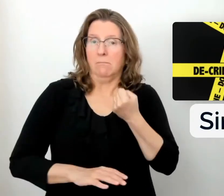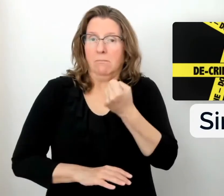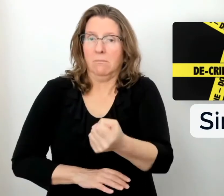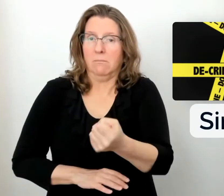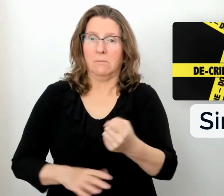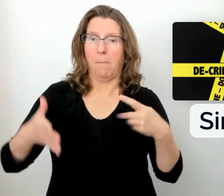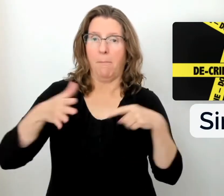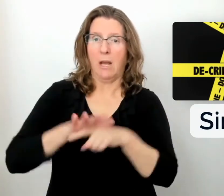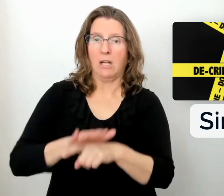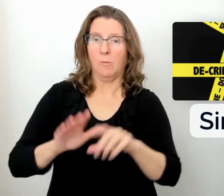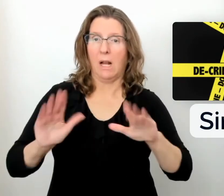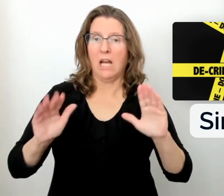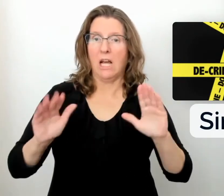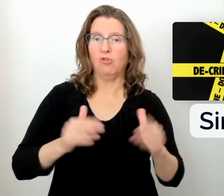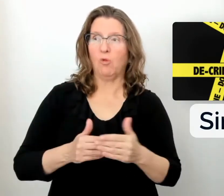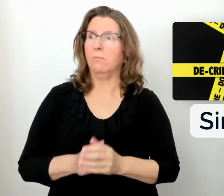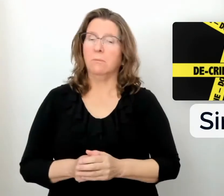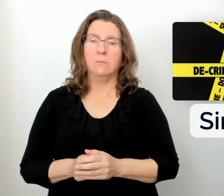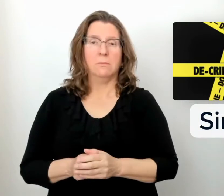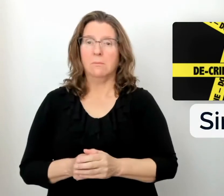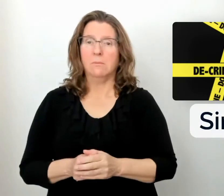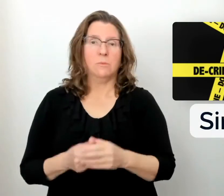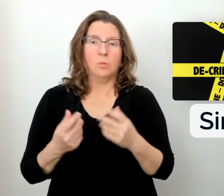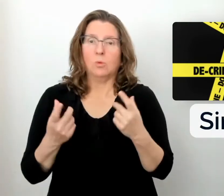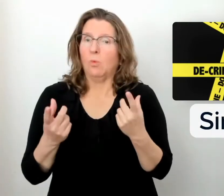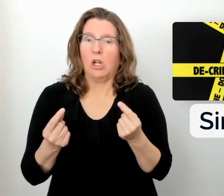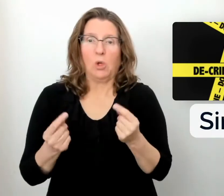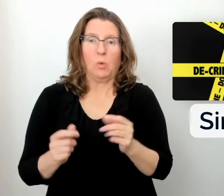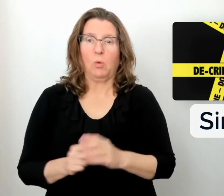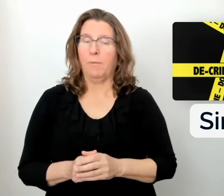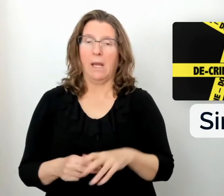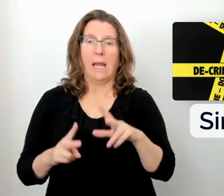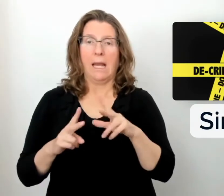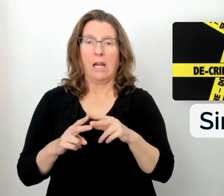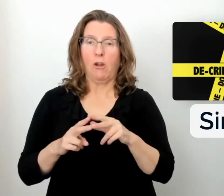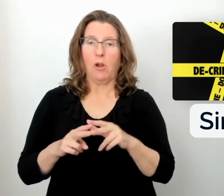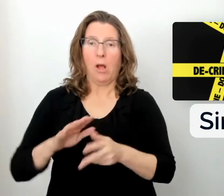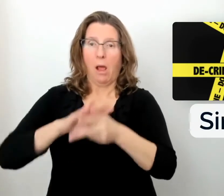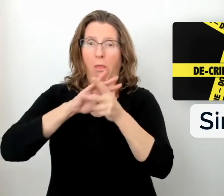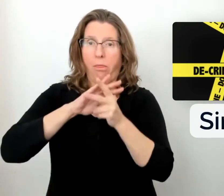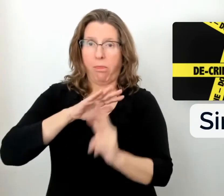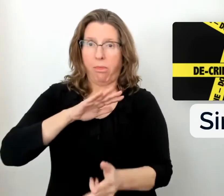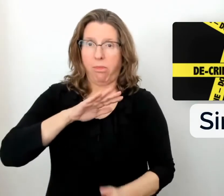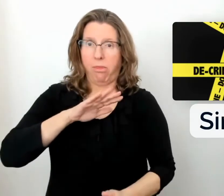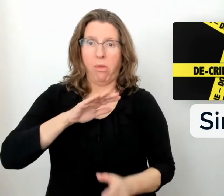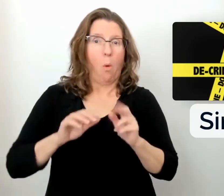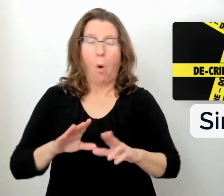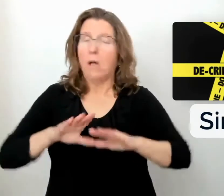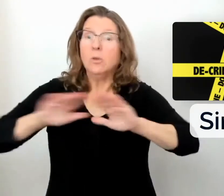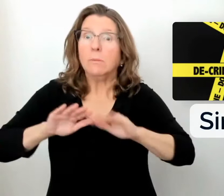students were put into mainstream settings, and it was pretty much up to the student. Sink or swim for your